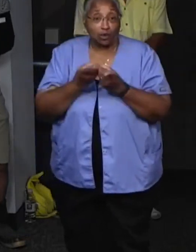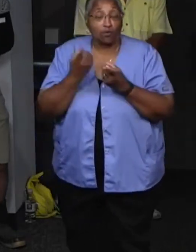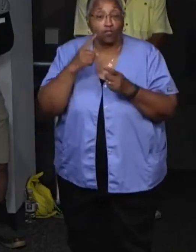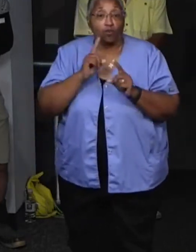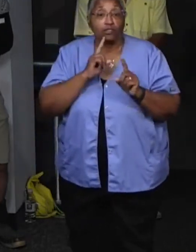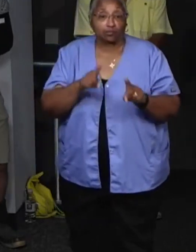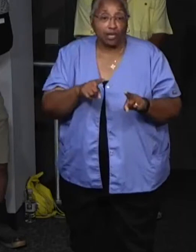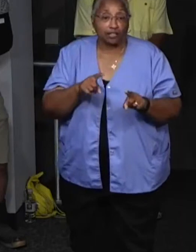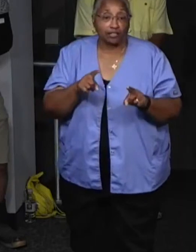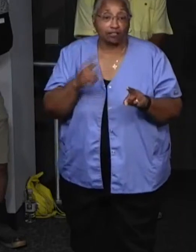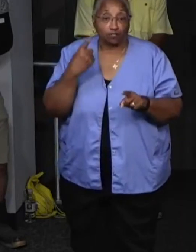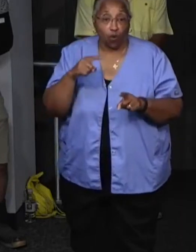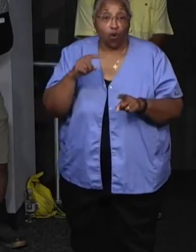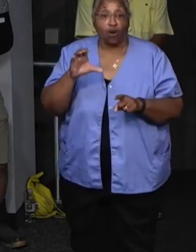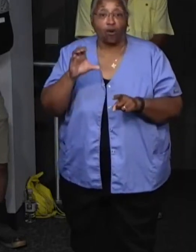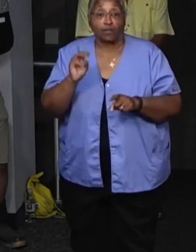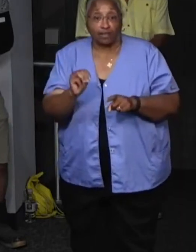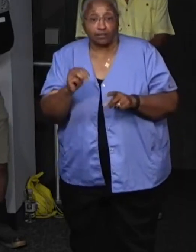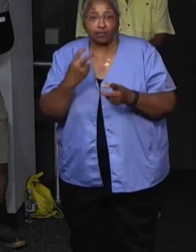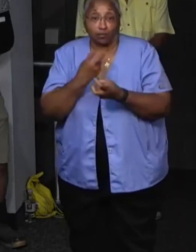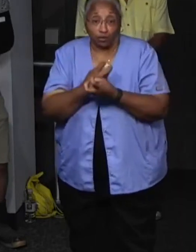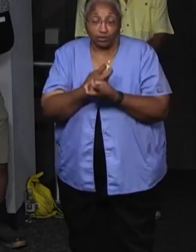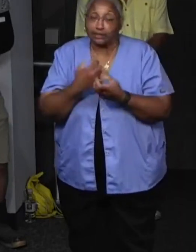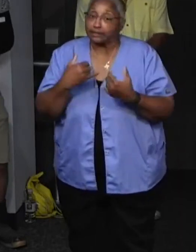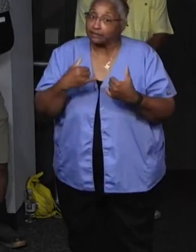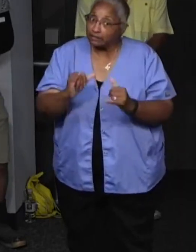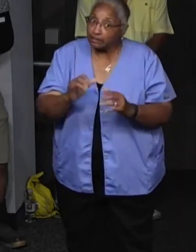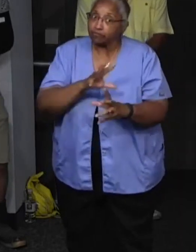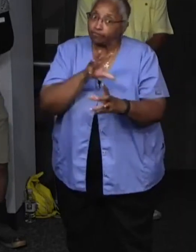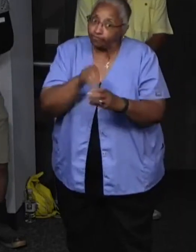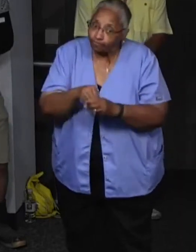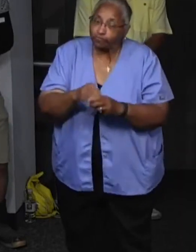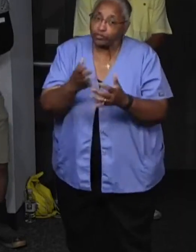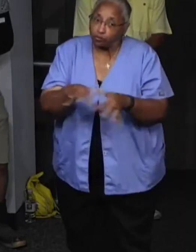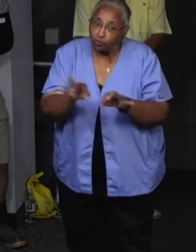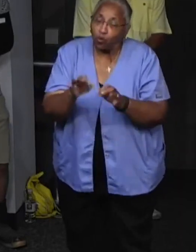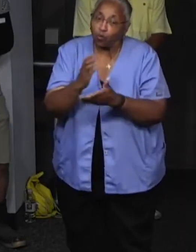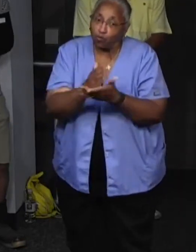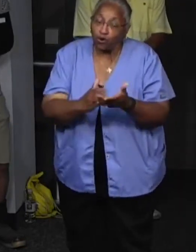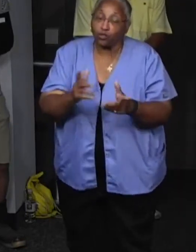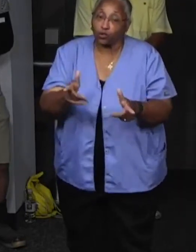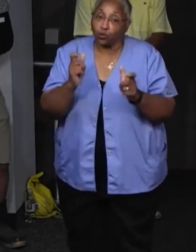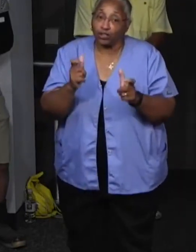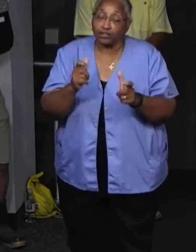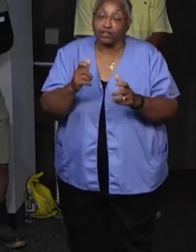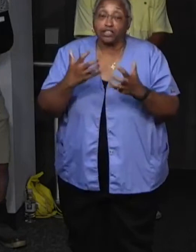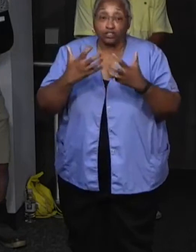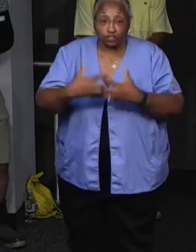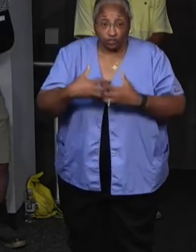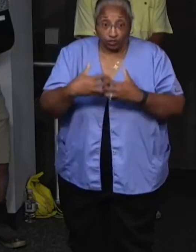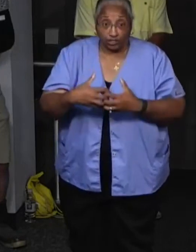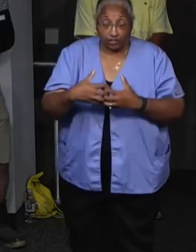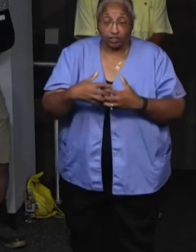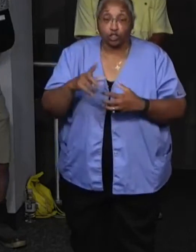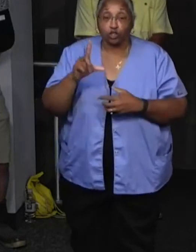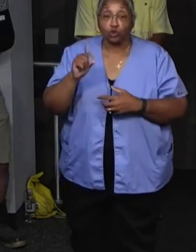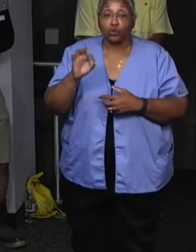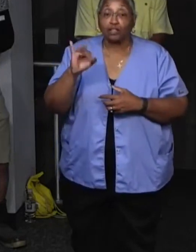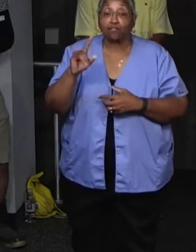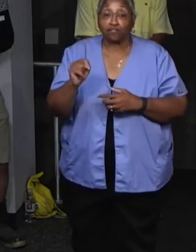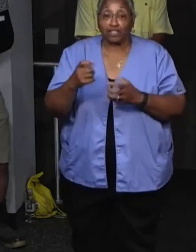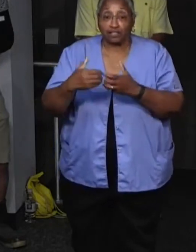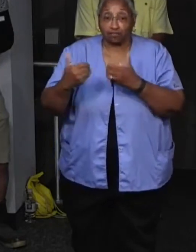So it's still a very important part of what's going on. Real quick again, keep those generators 20 feet from the